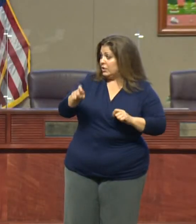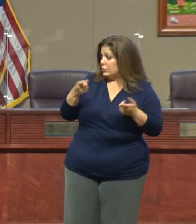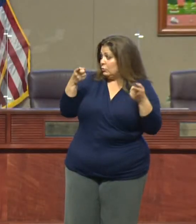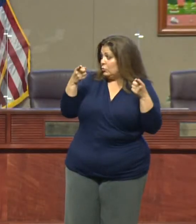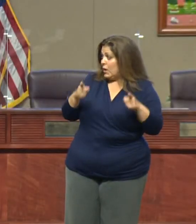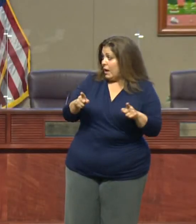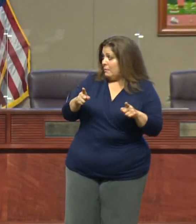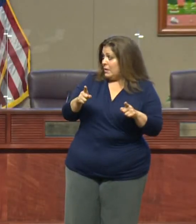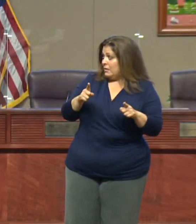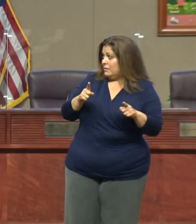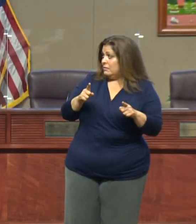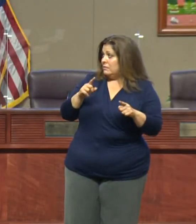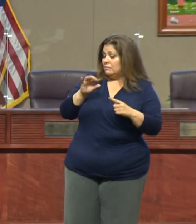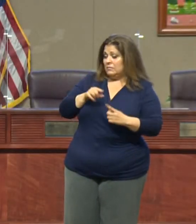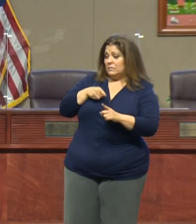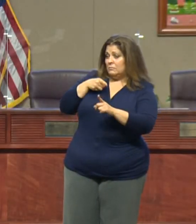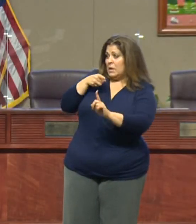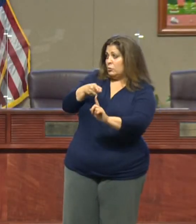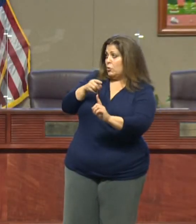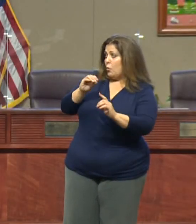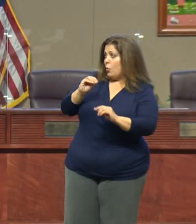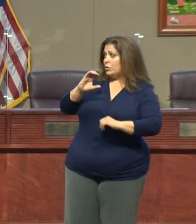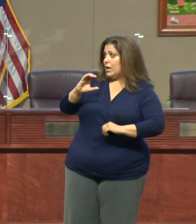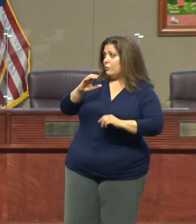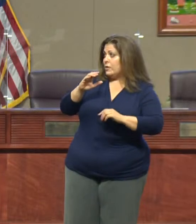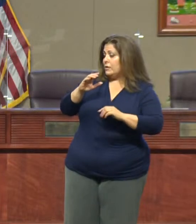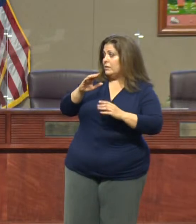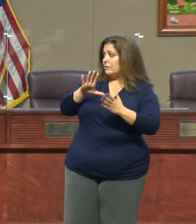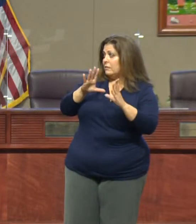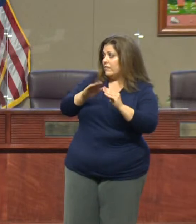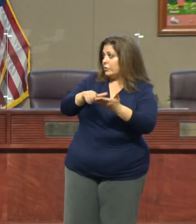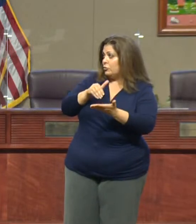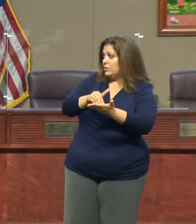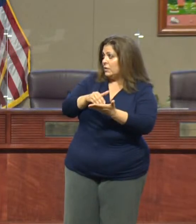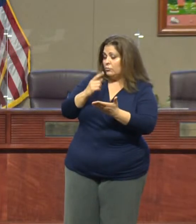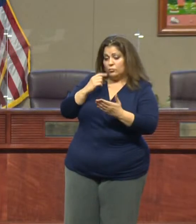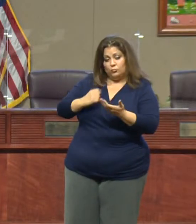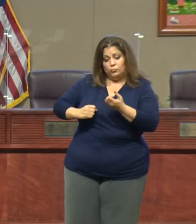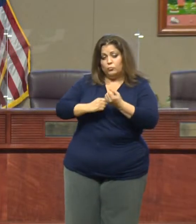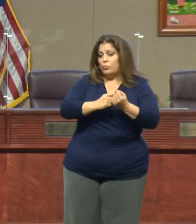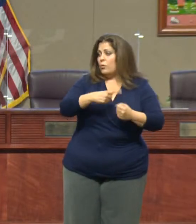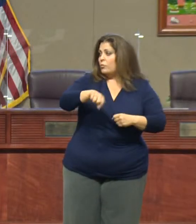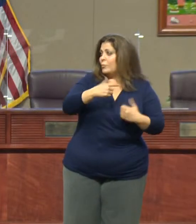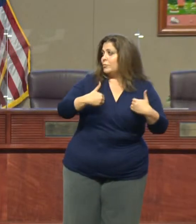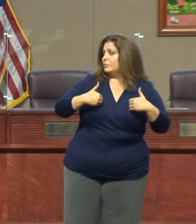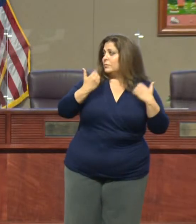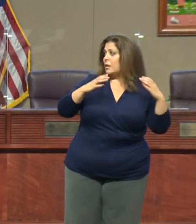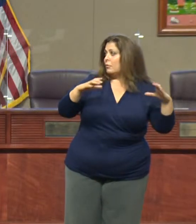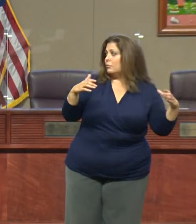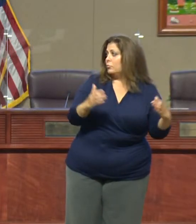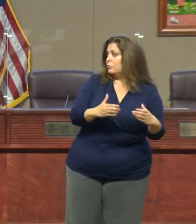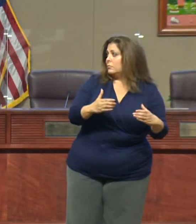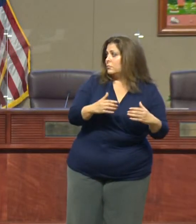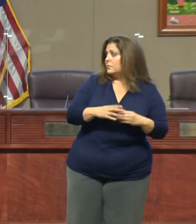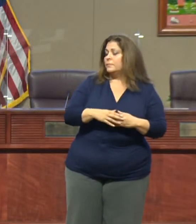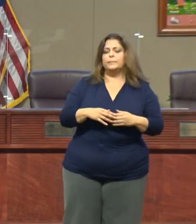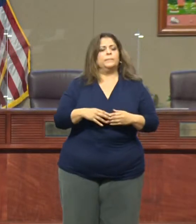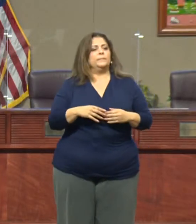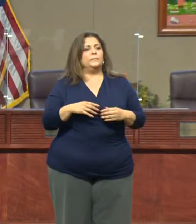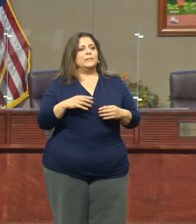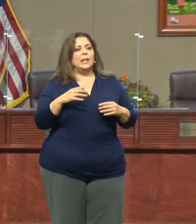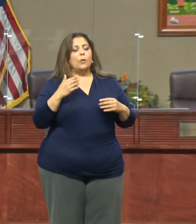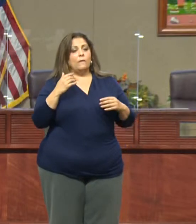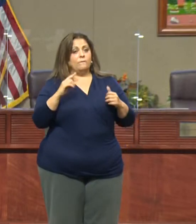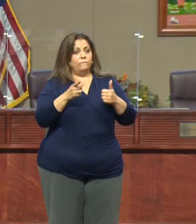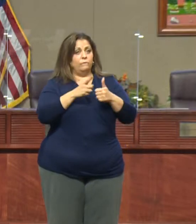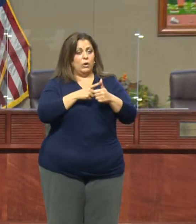site as it relates to serving that younger audience versus having served the older audience? So the consent form has